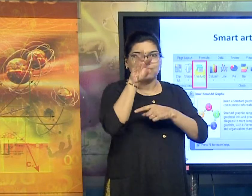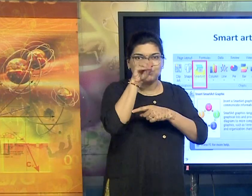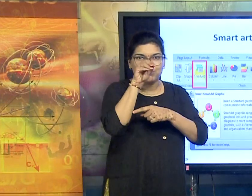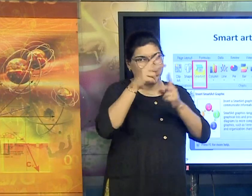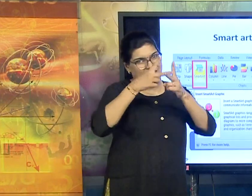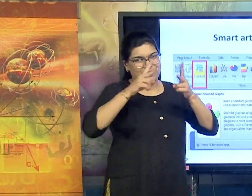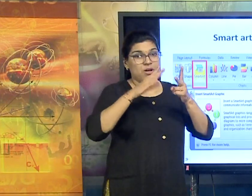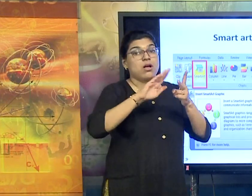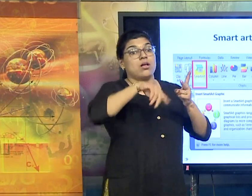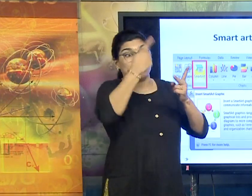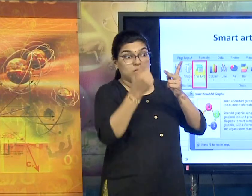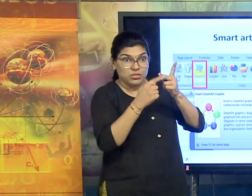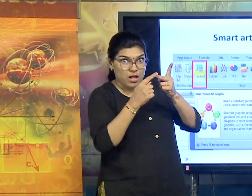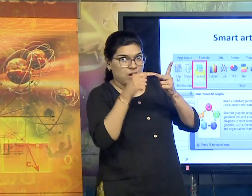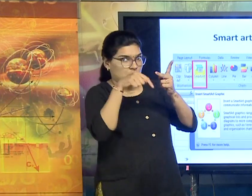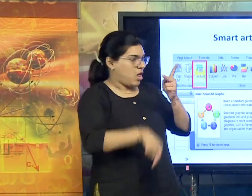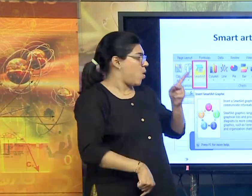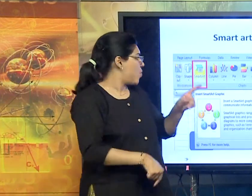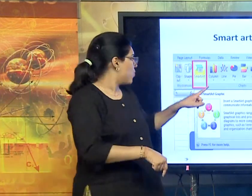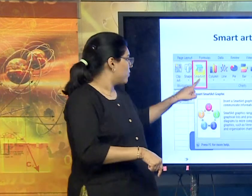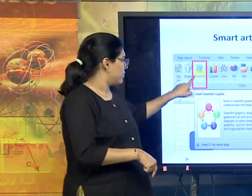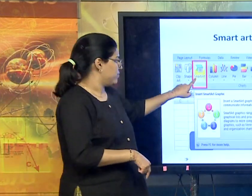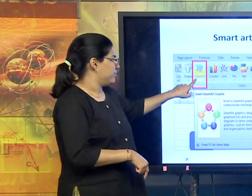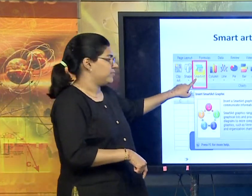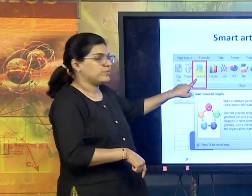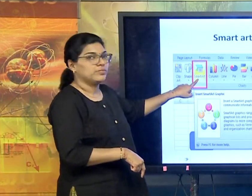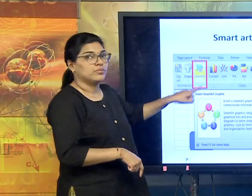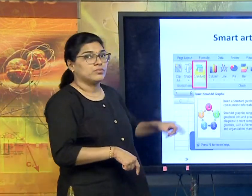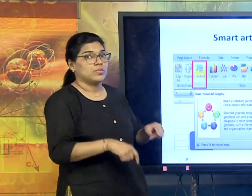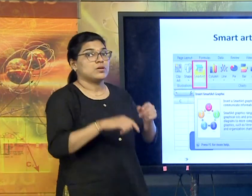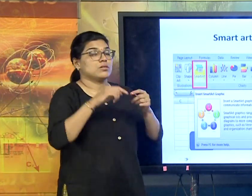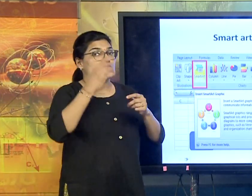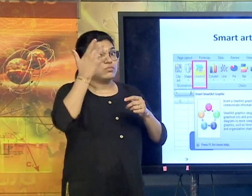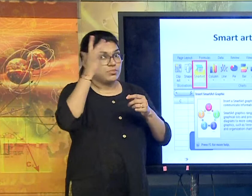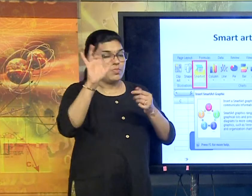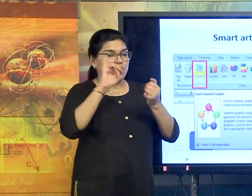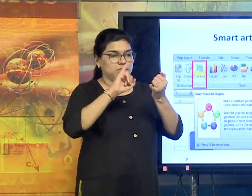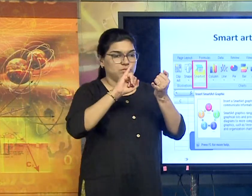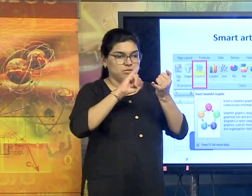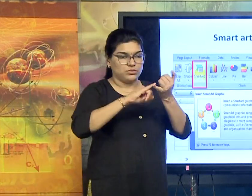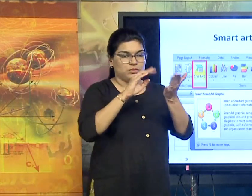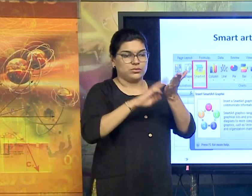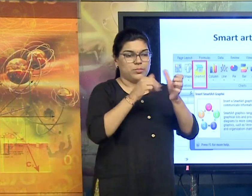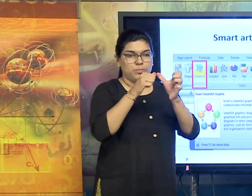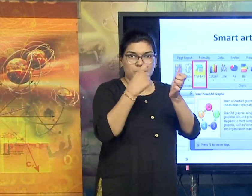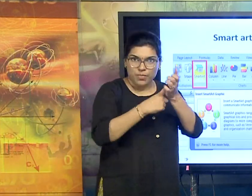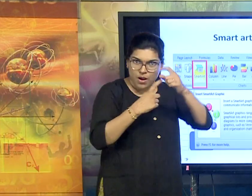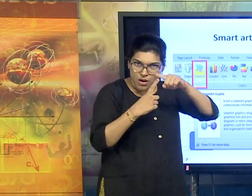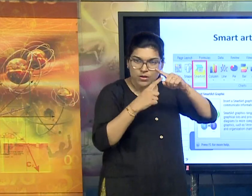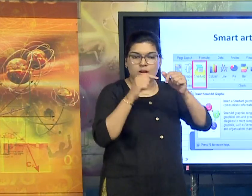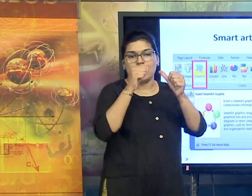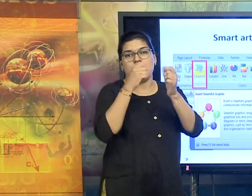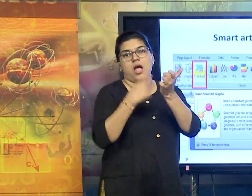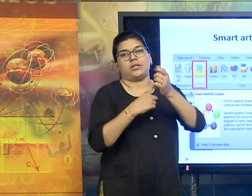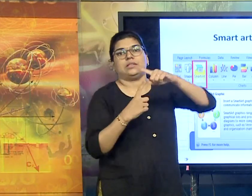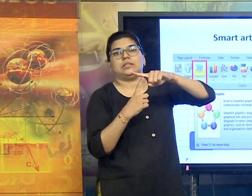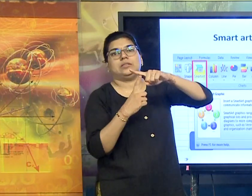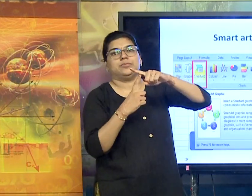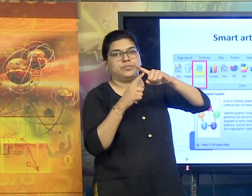It is just next to the shapes which we did previous.